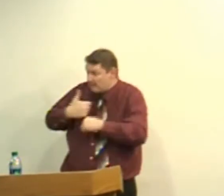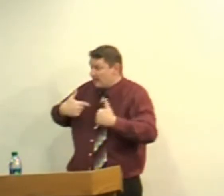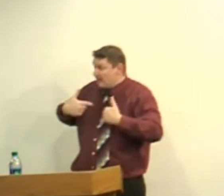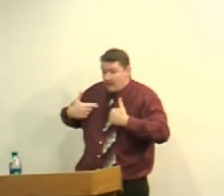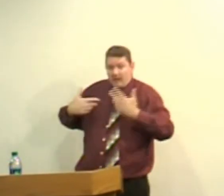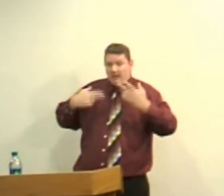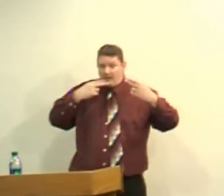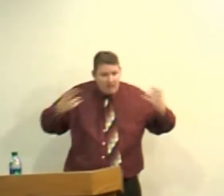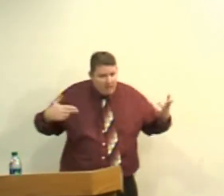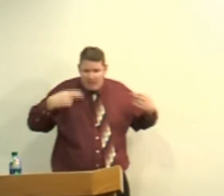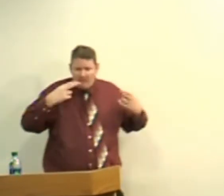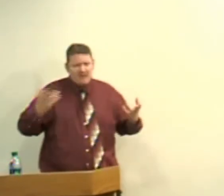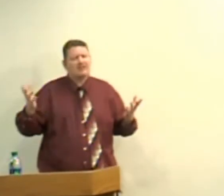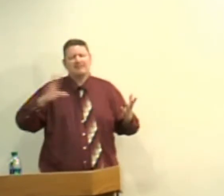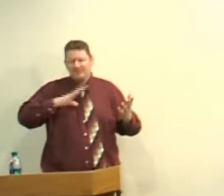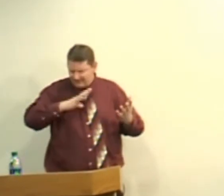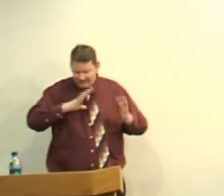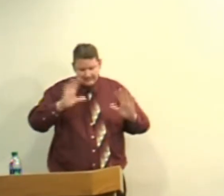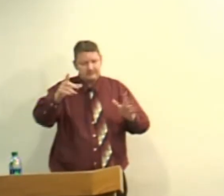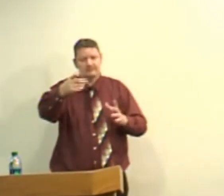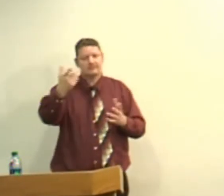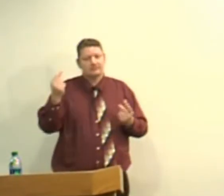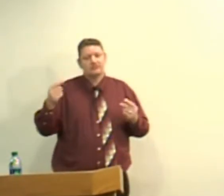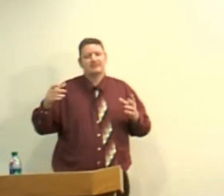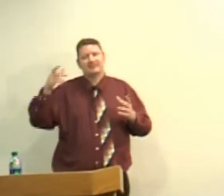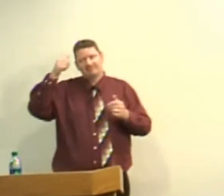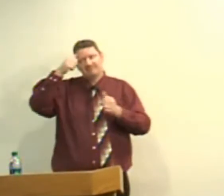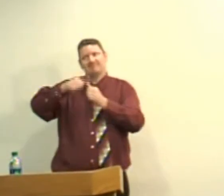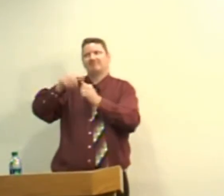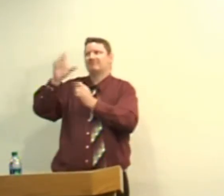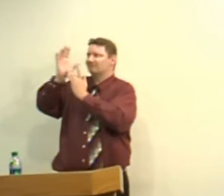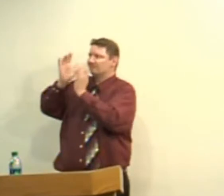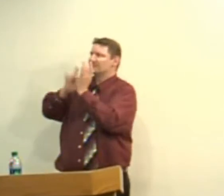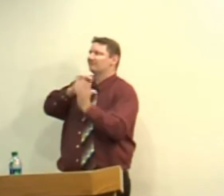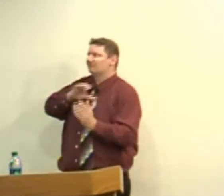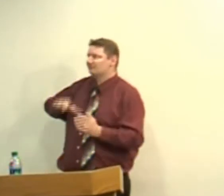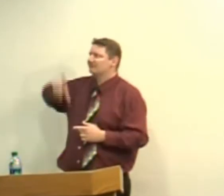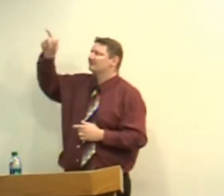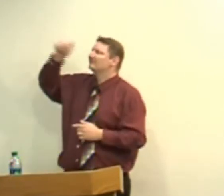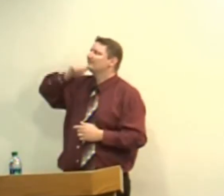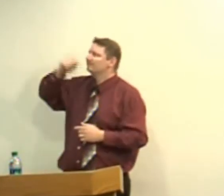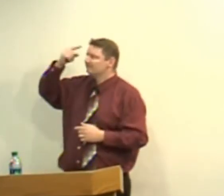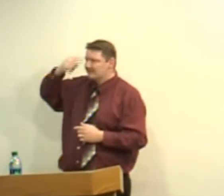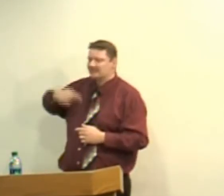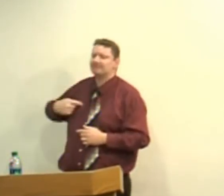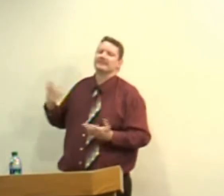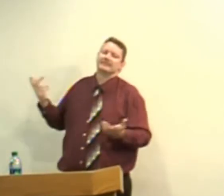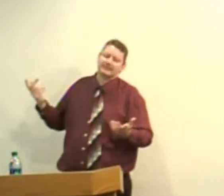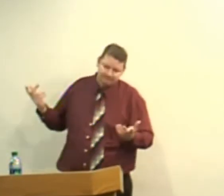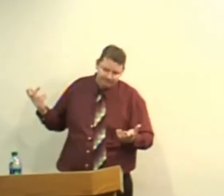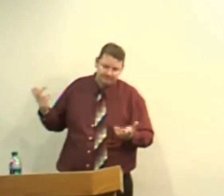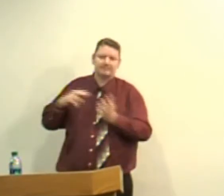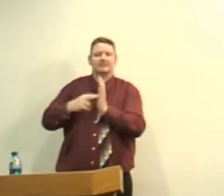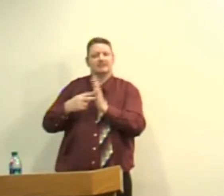what happens, you know, not to say, I didn't do anything, you know, I'm wrongfully accused, I'm innocent,